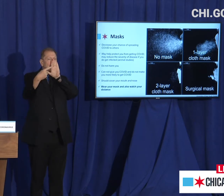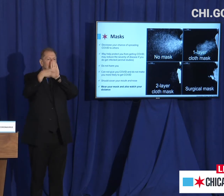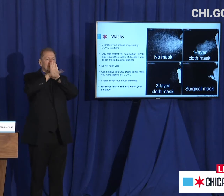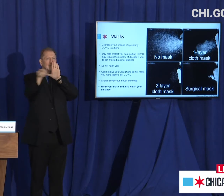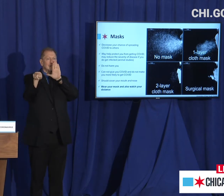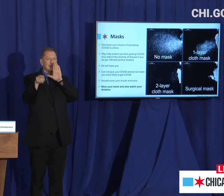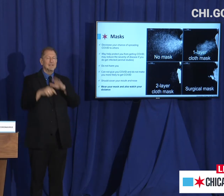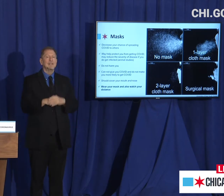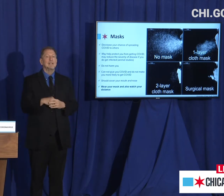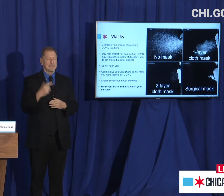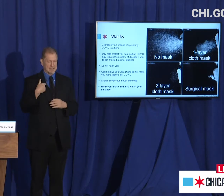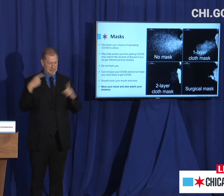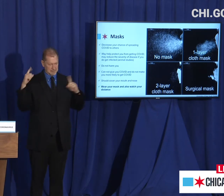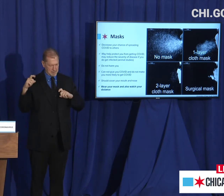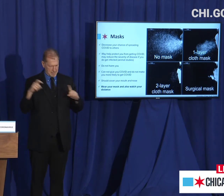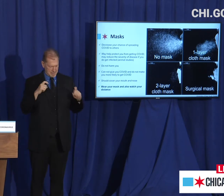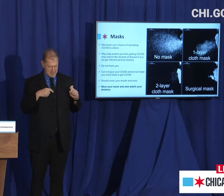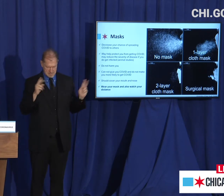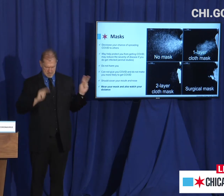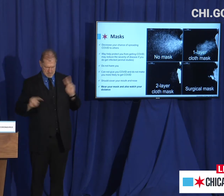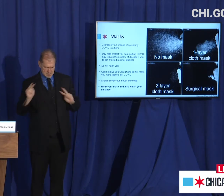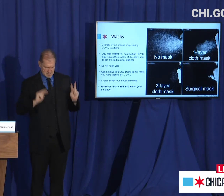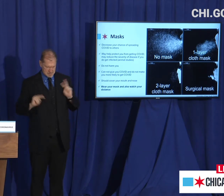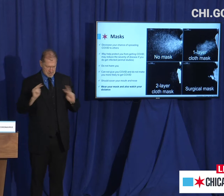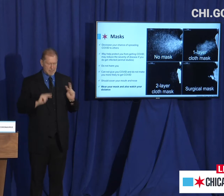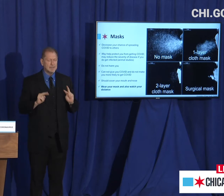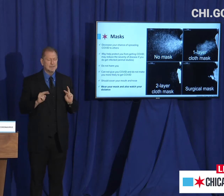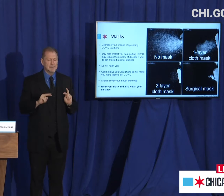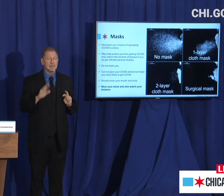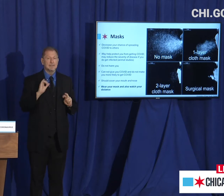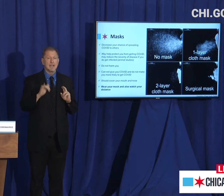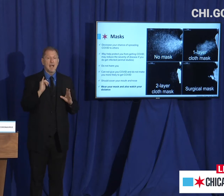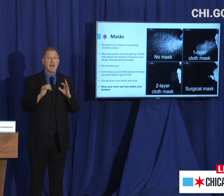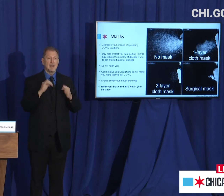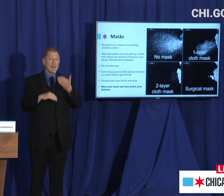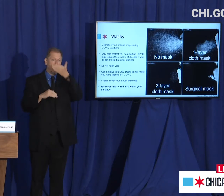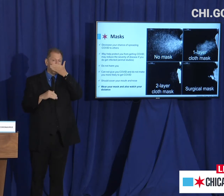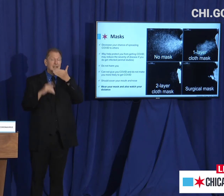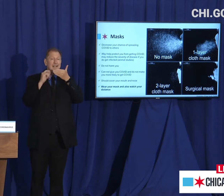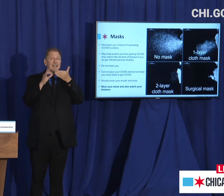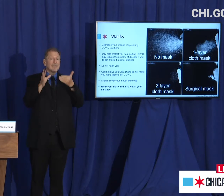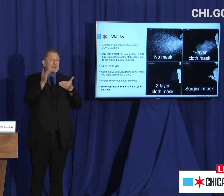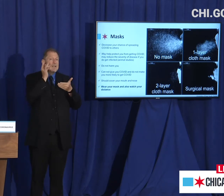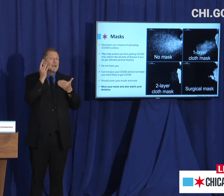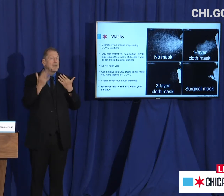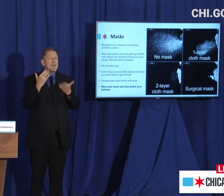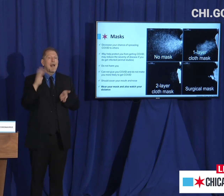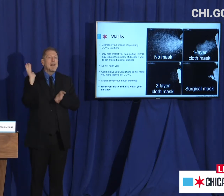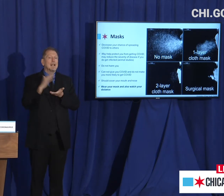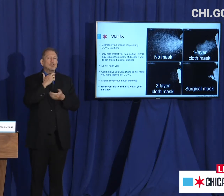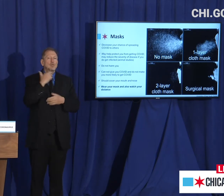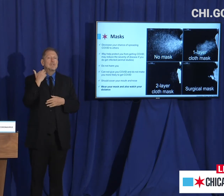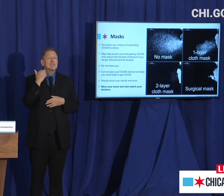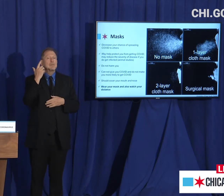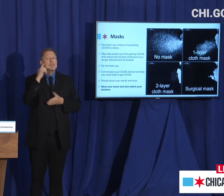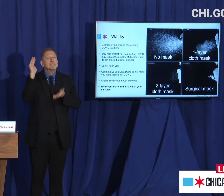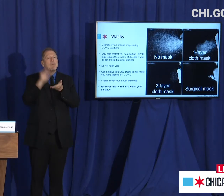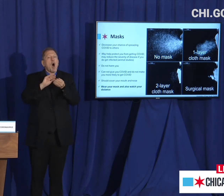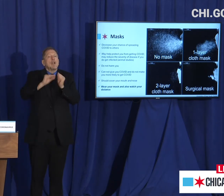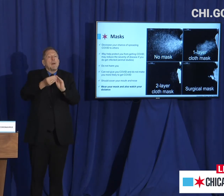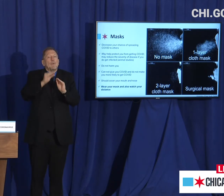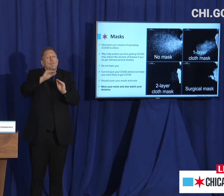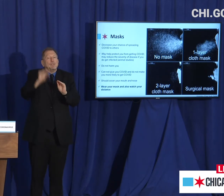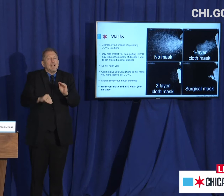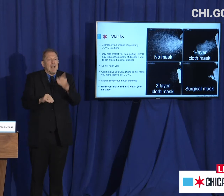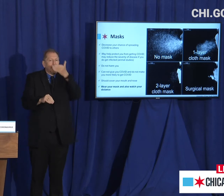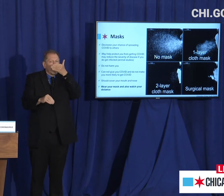animal models that suggest they may reduce the severity of disease if you do get infected because fewer viral particles can get